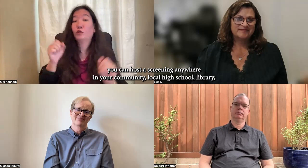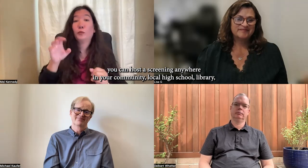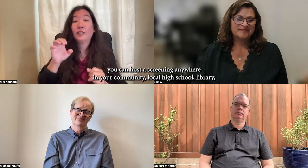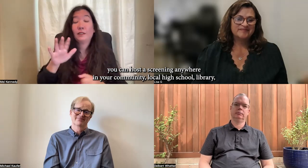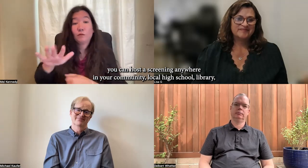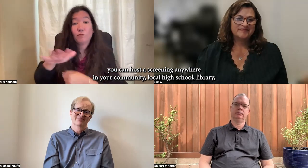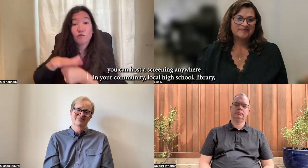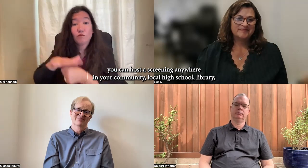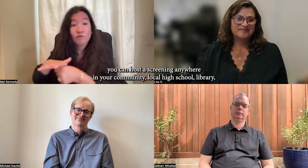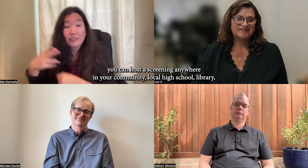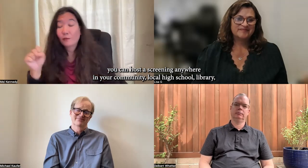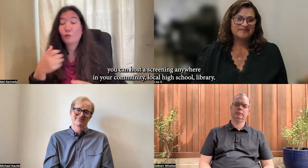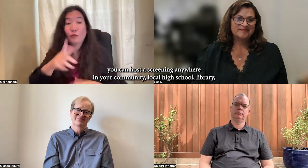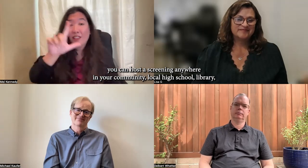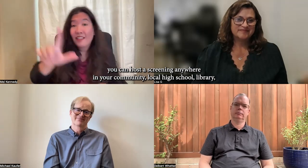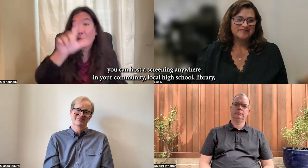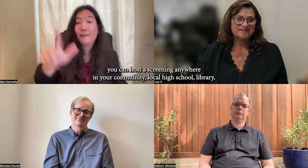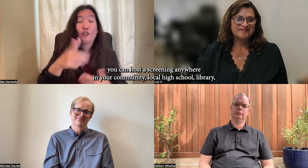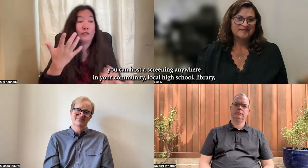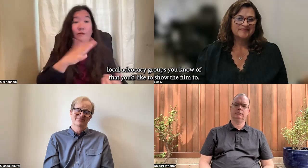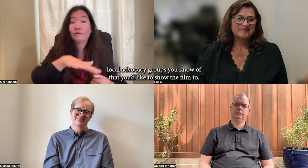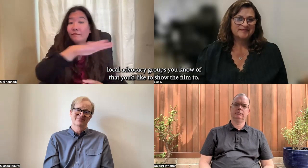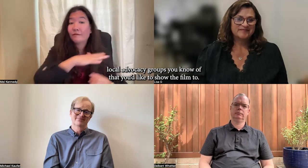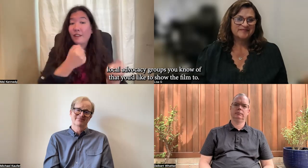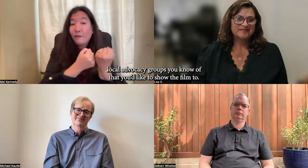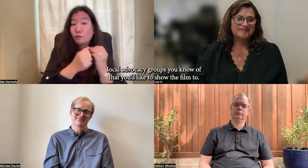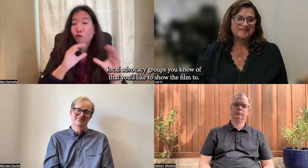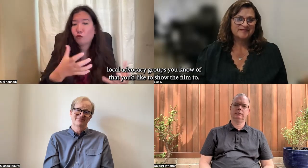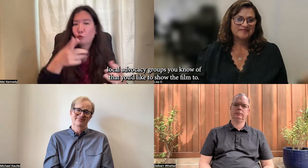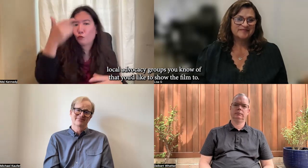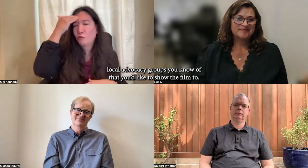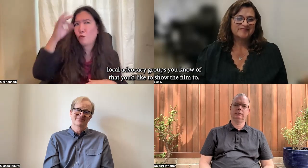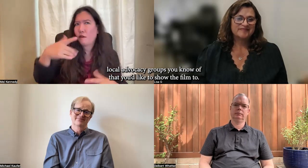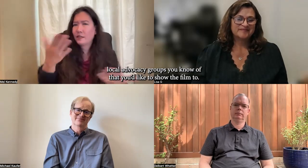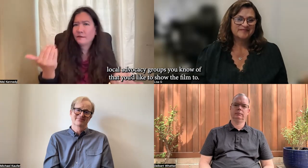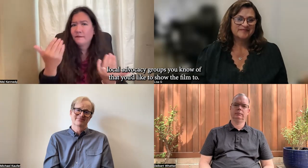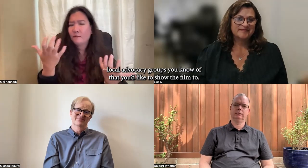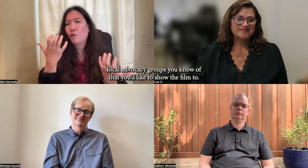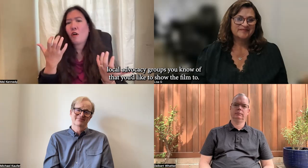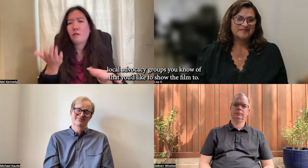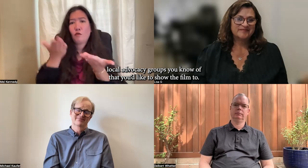school, library, local advocacy groups you know of that you'd like to show the film